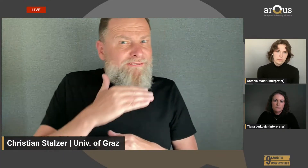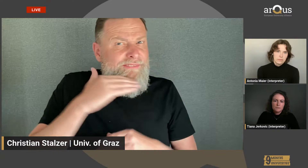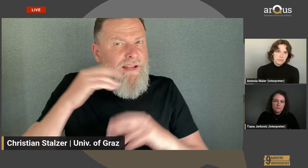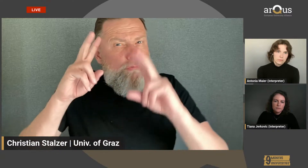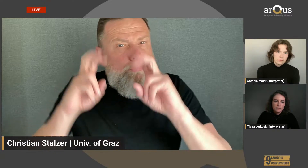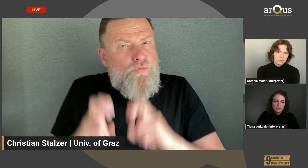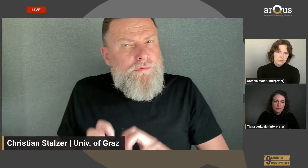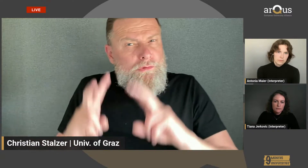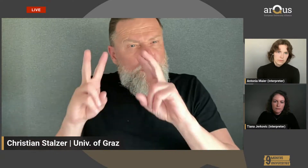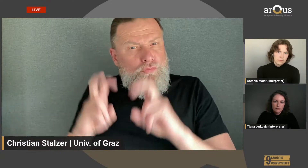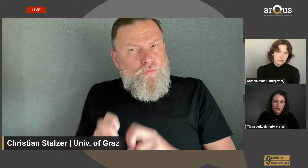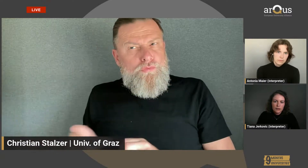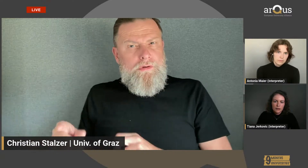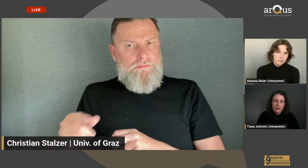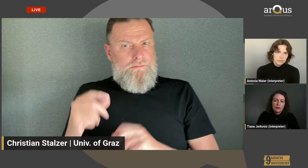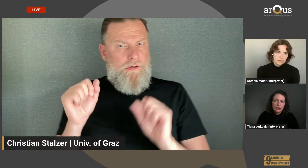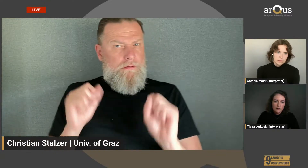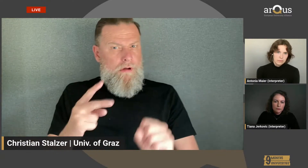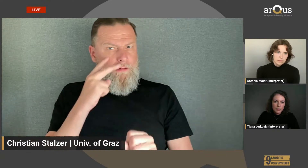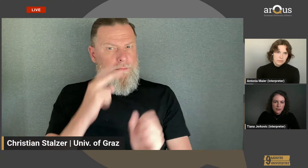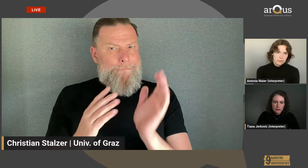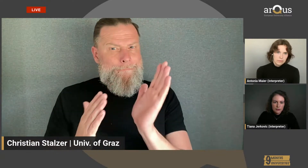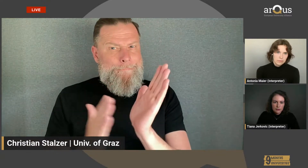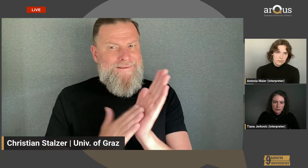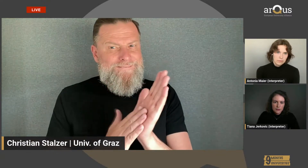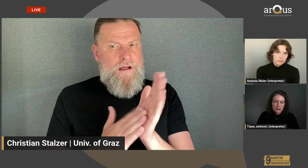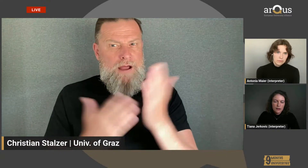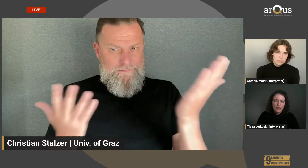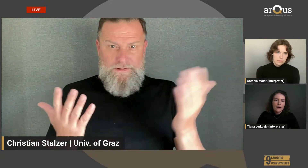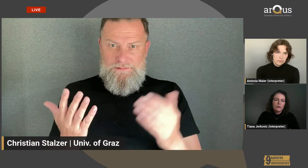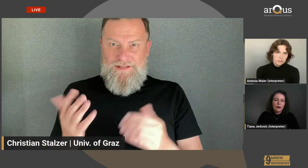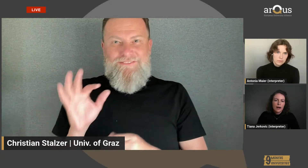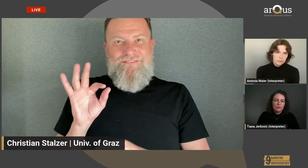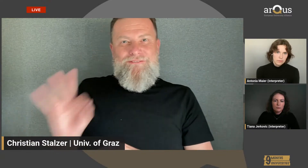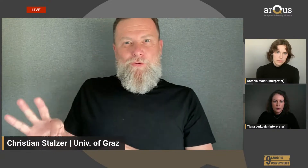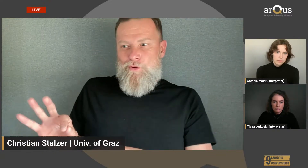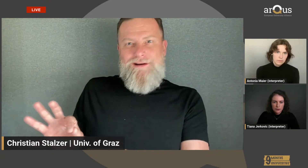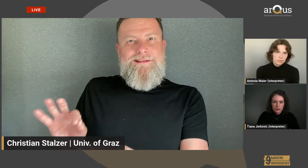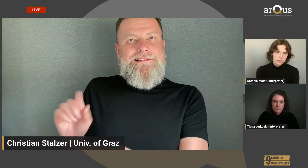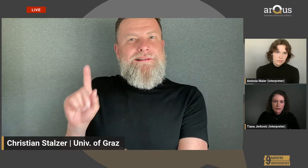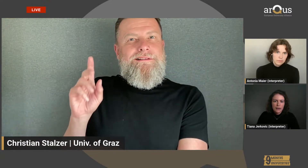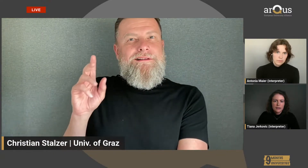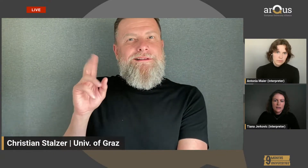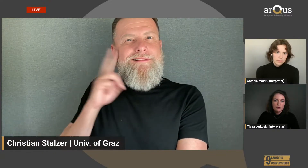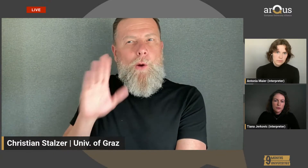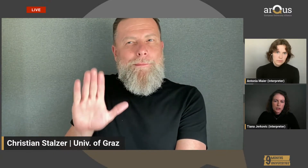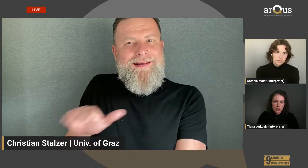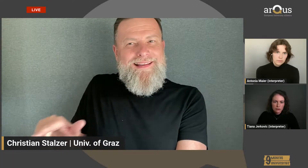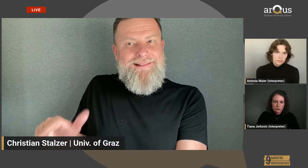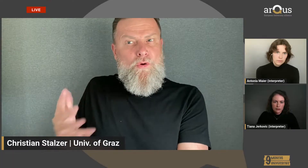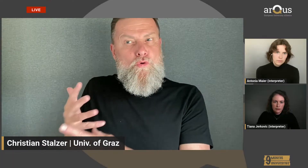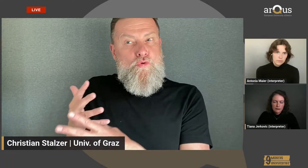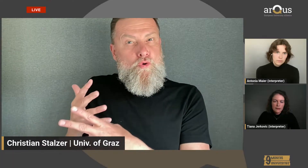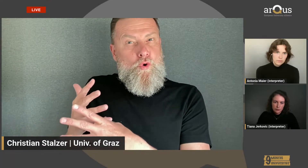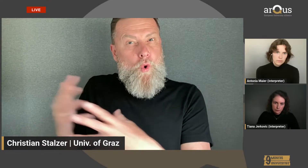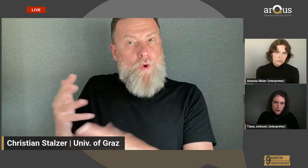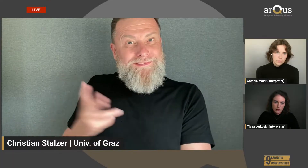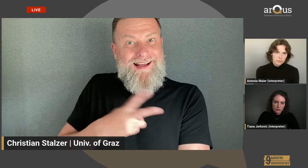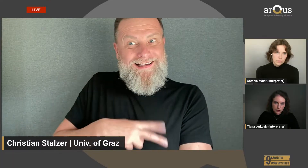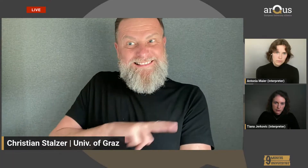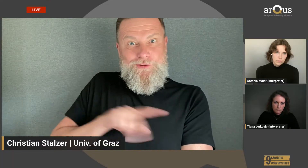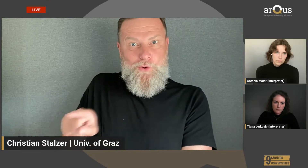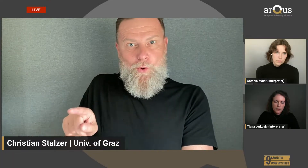deprivation. There are a lot of researchers who have proven that if children,